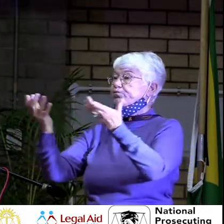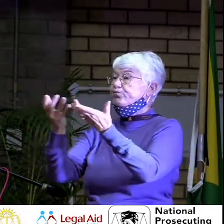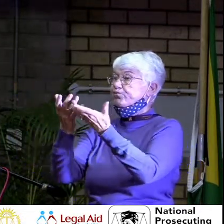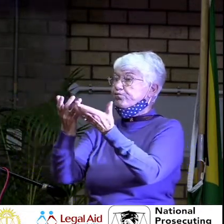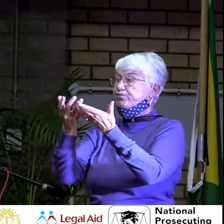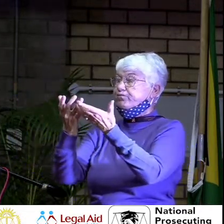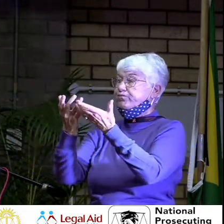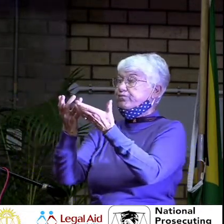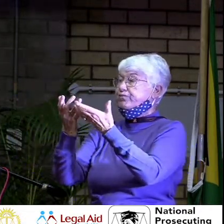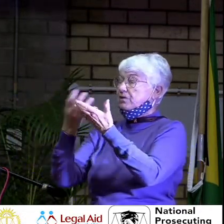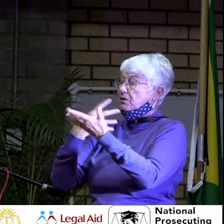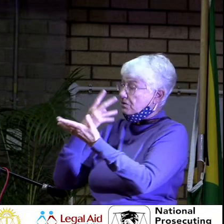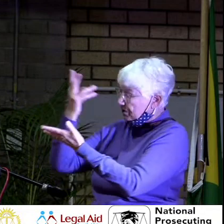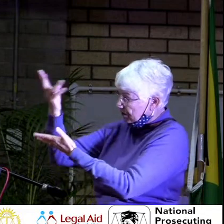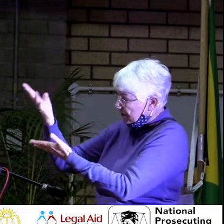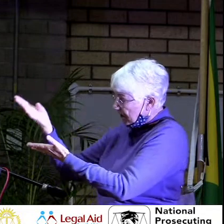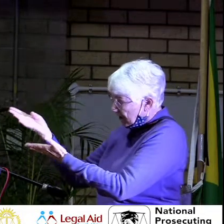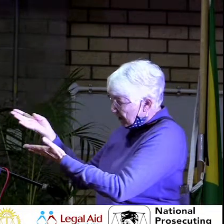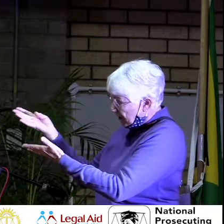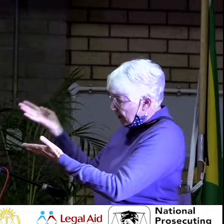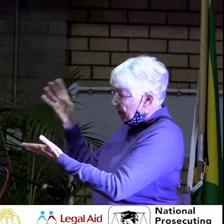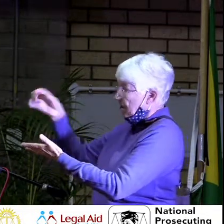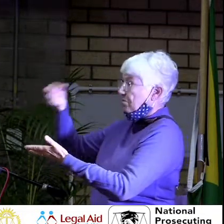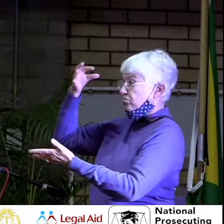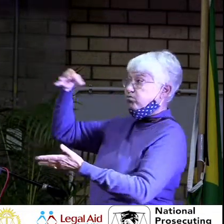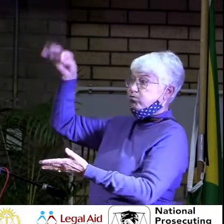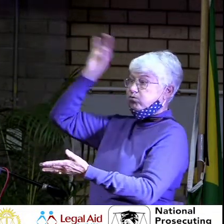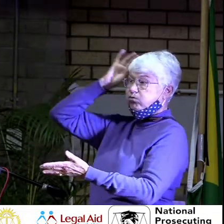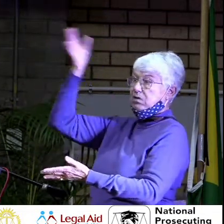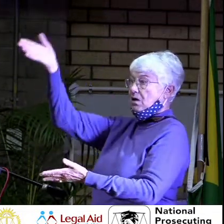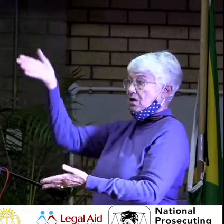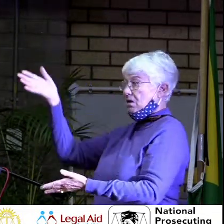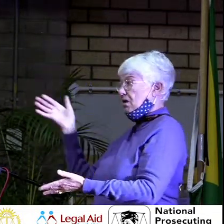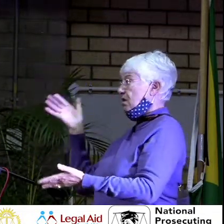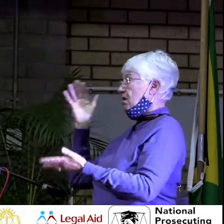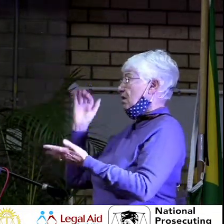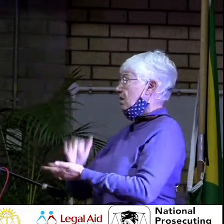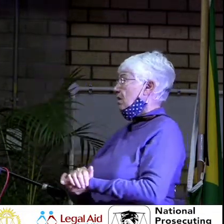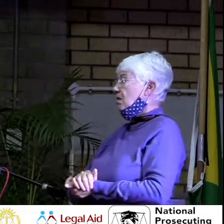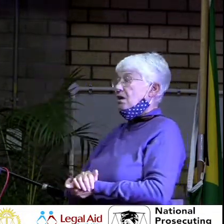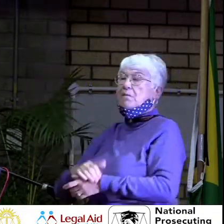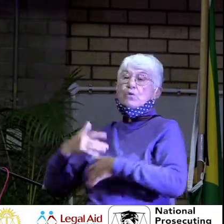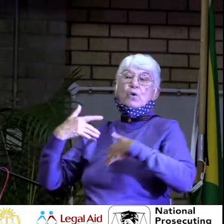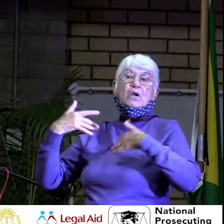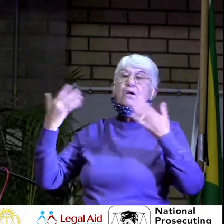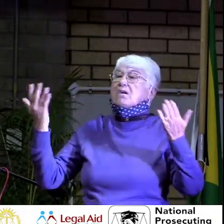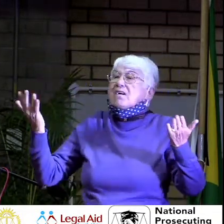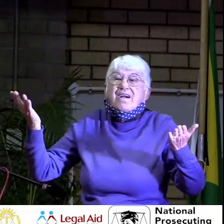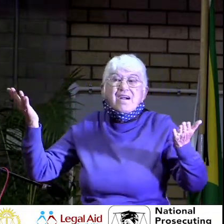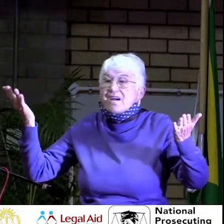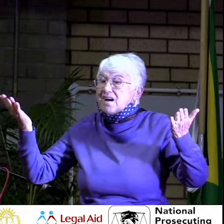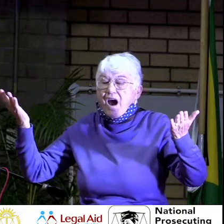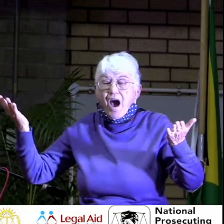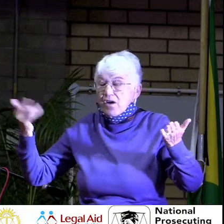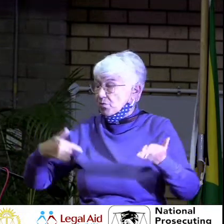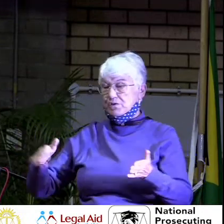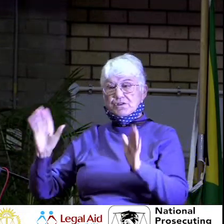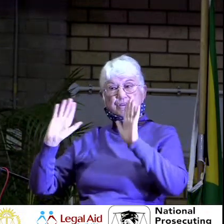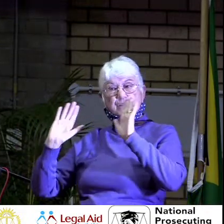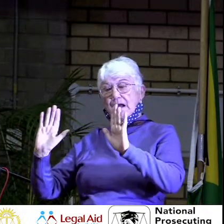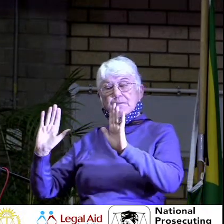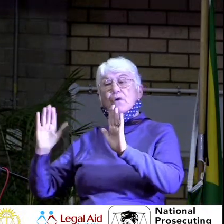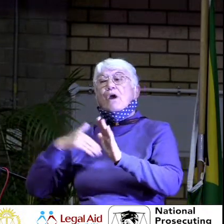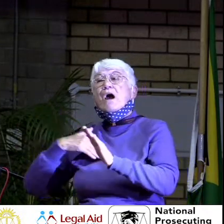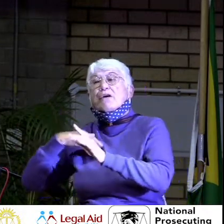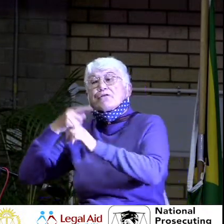ministers and all the government officials. We're grateful. But it can't stop here. We need follow-ups. When issues are raised,